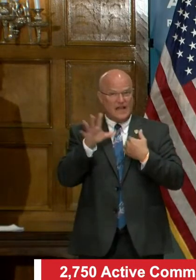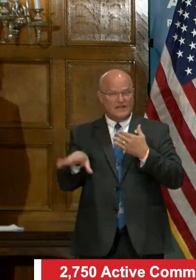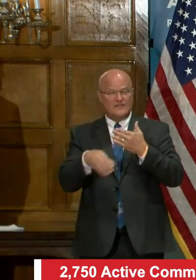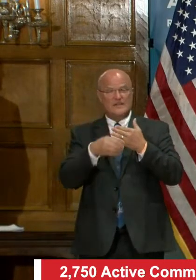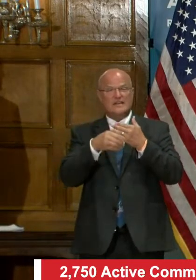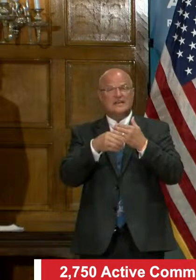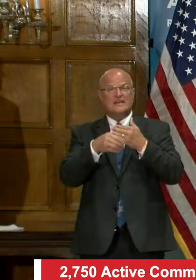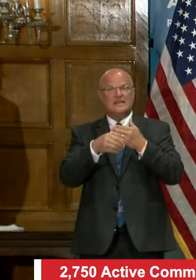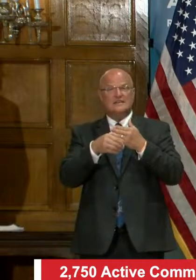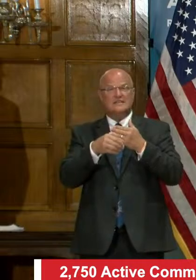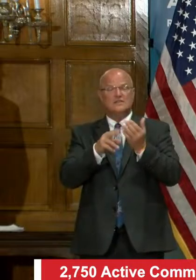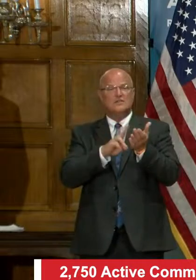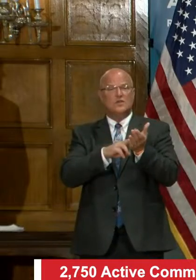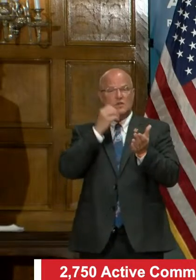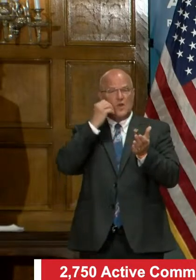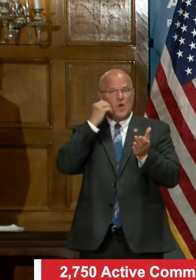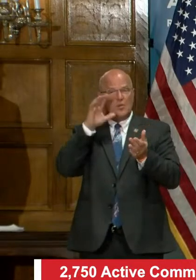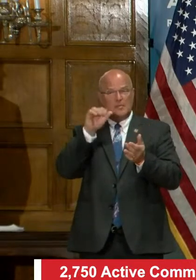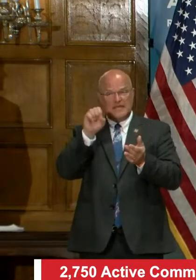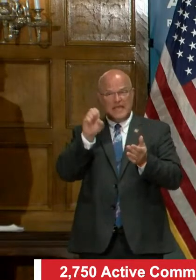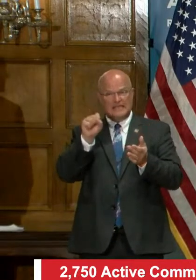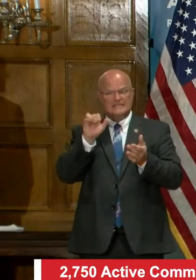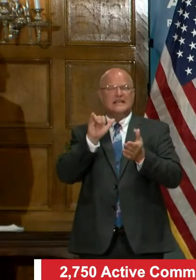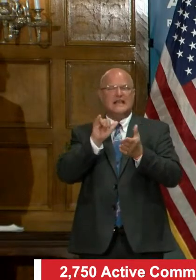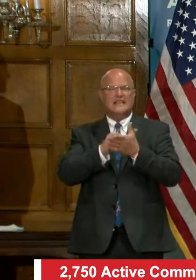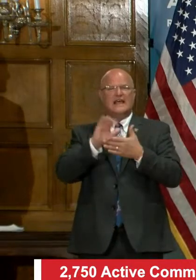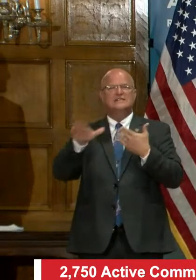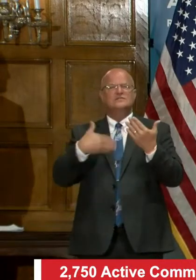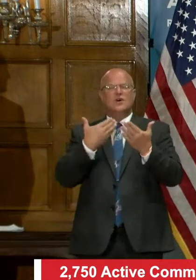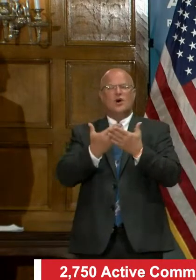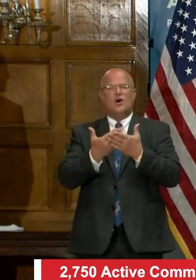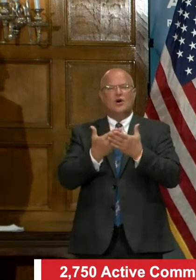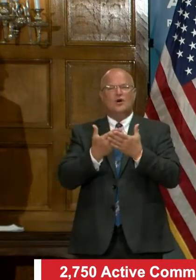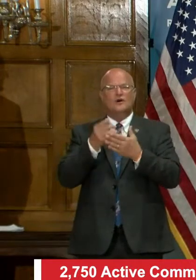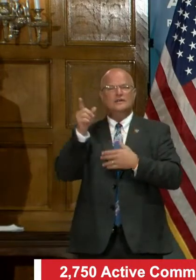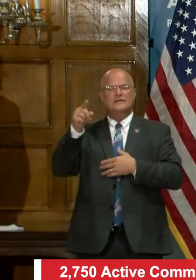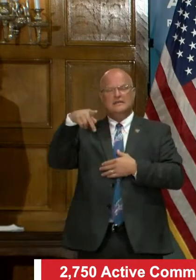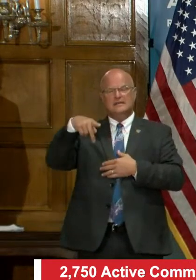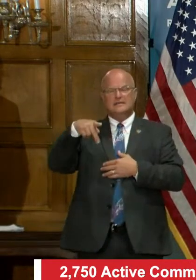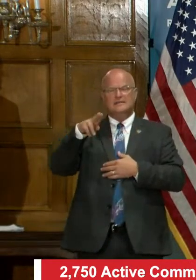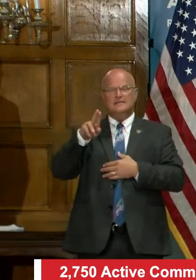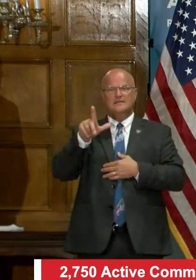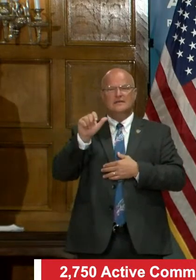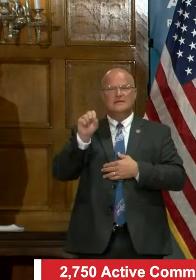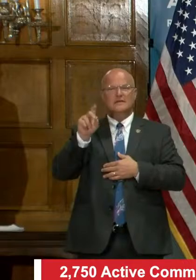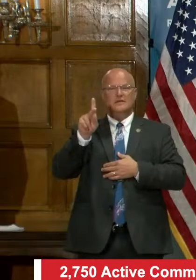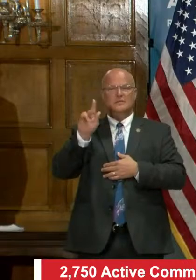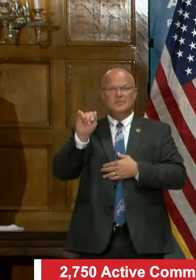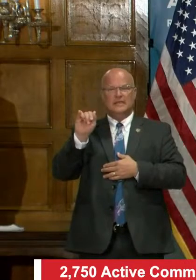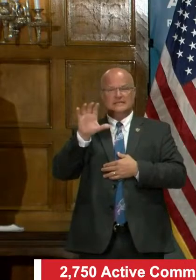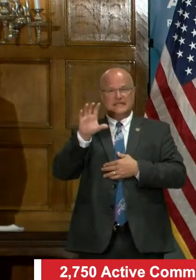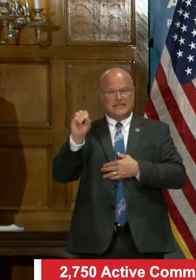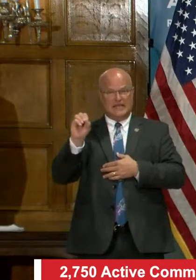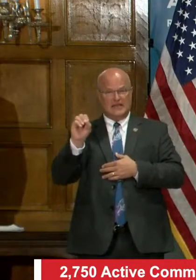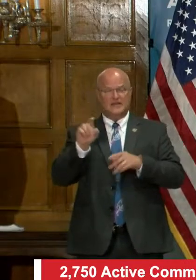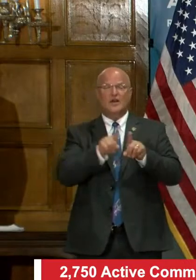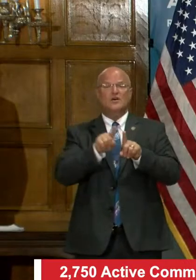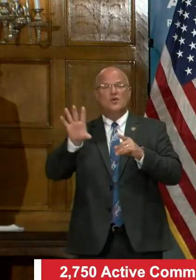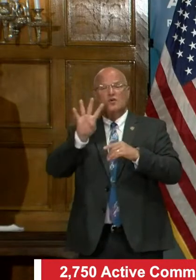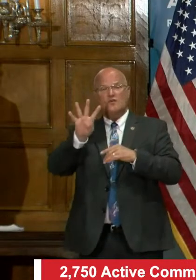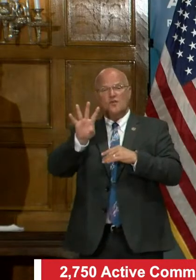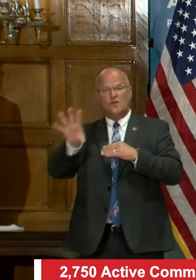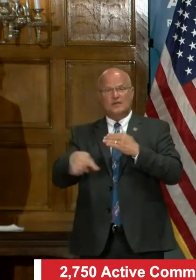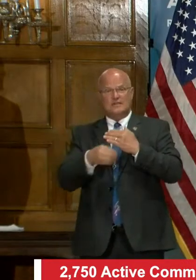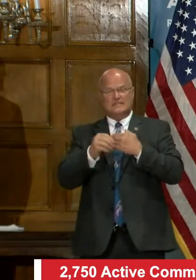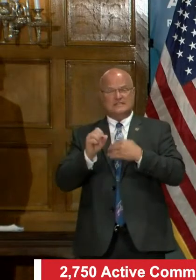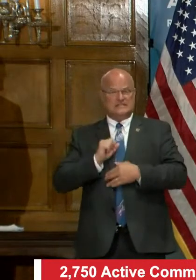additional nursing home cases, and those are all in Pulaski County. And we've also had 4 additional nursing